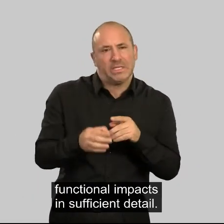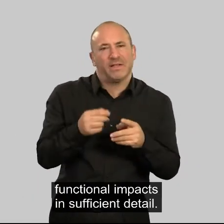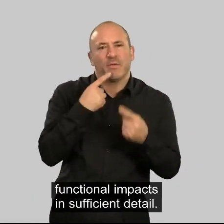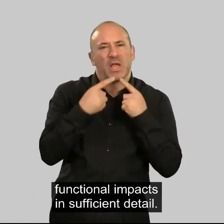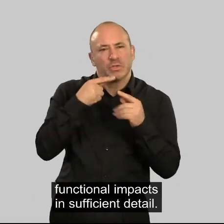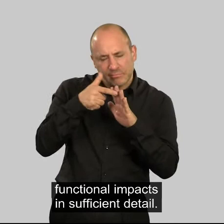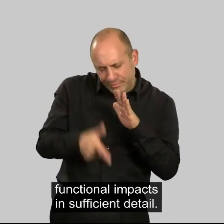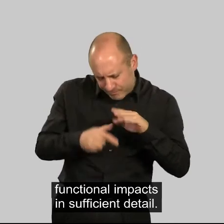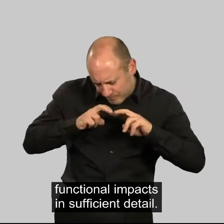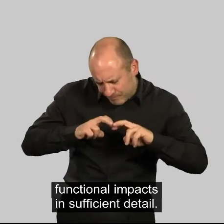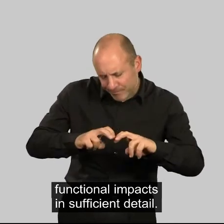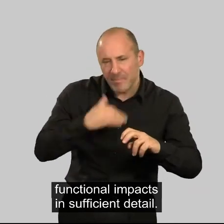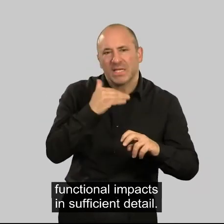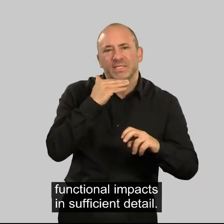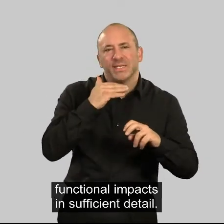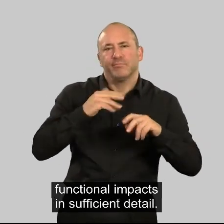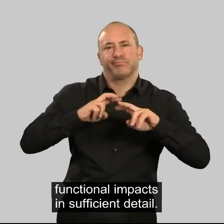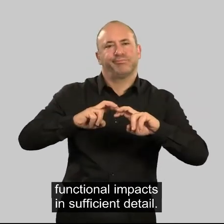detail.